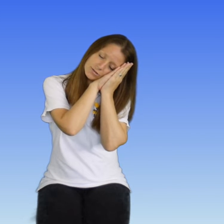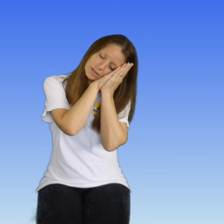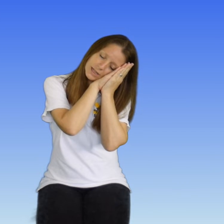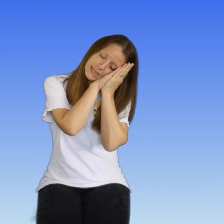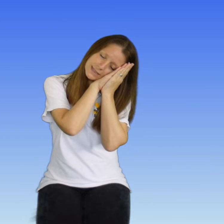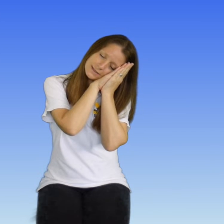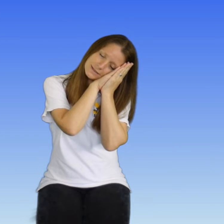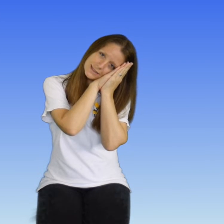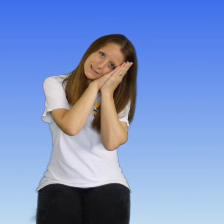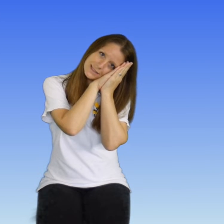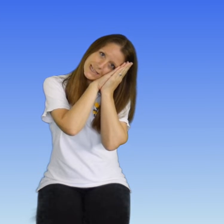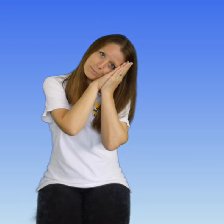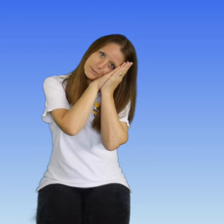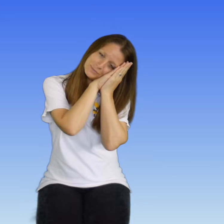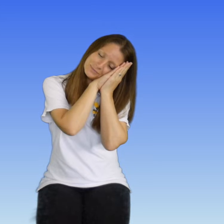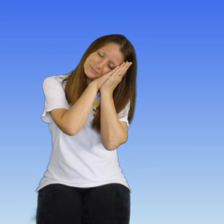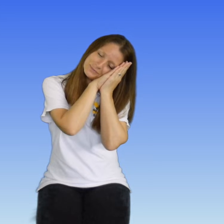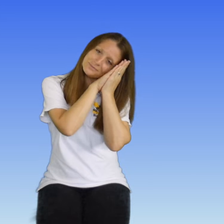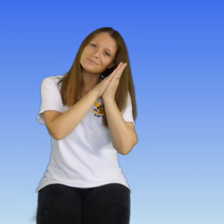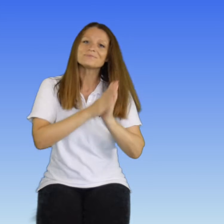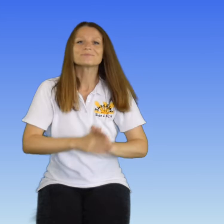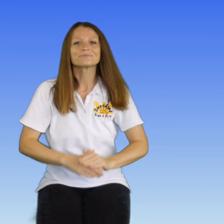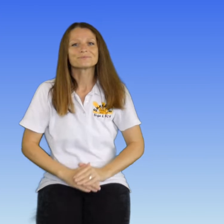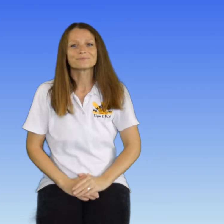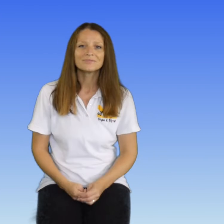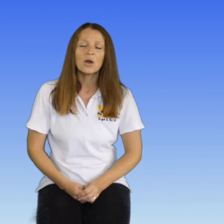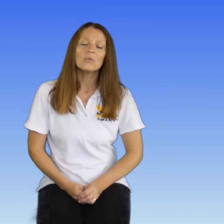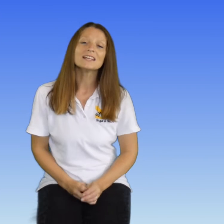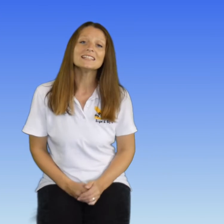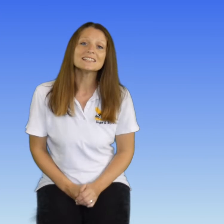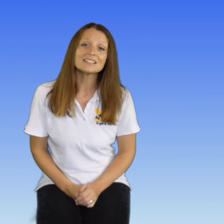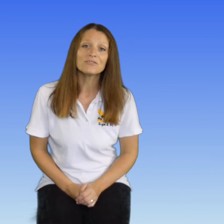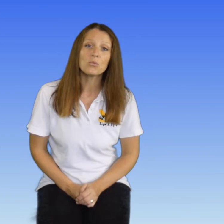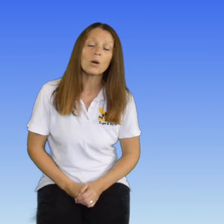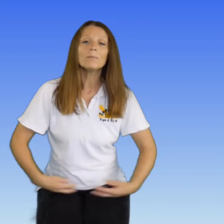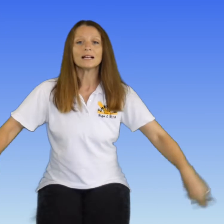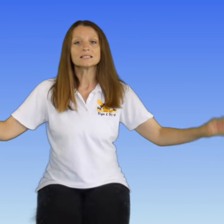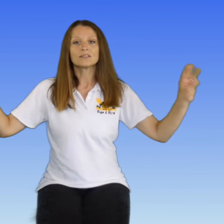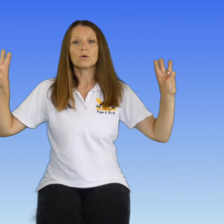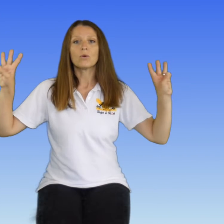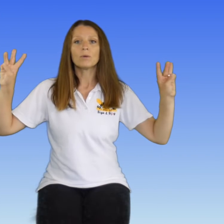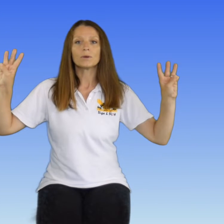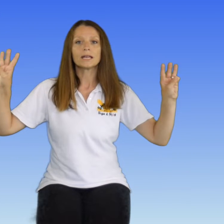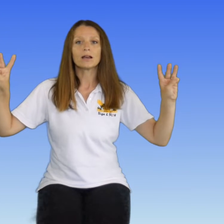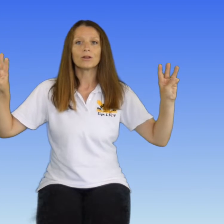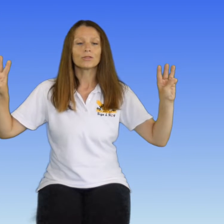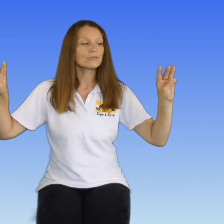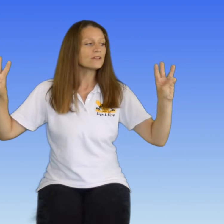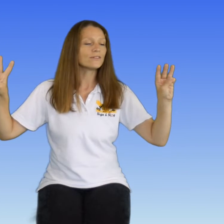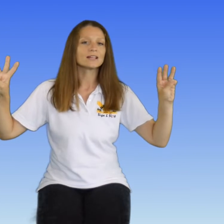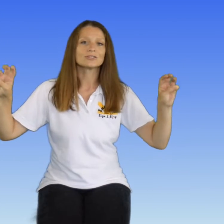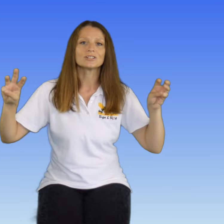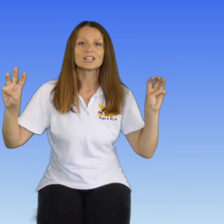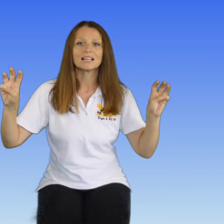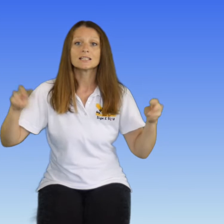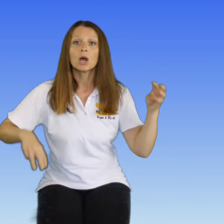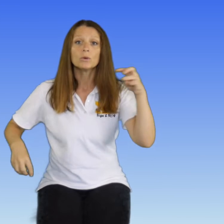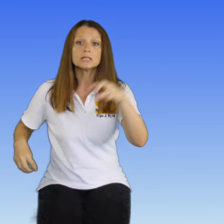our hands. This is sleep. We're going to need the sign for wombat. So for wombat, we're going to get our three fingers on each hand. We're just going